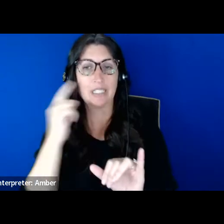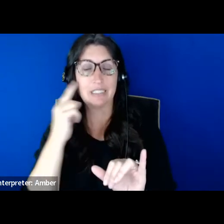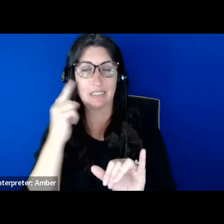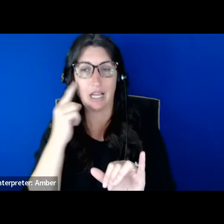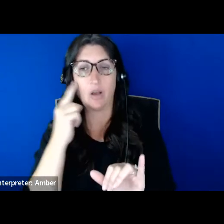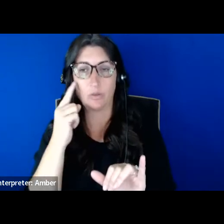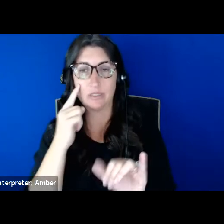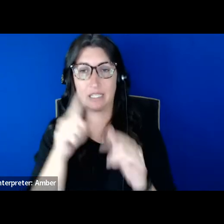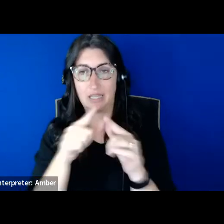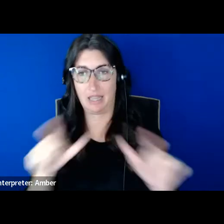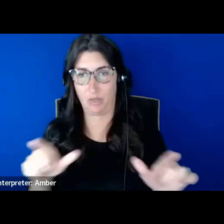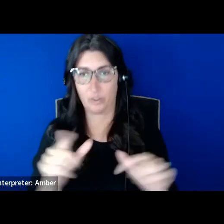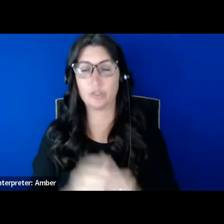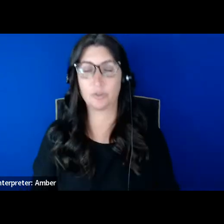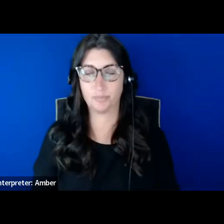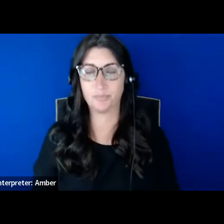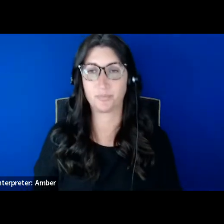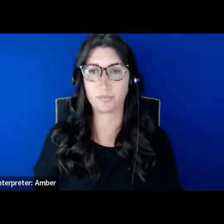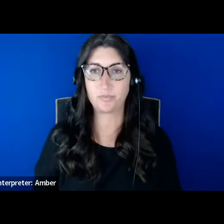in the language. Okay.